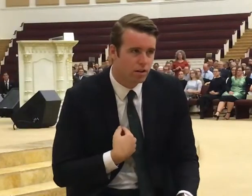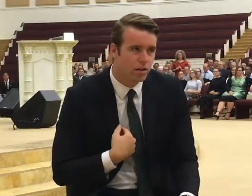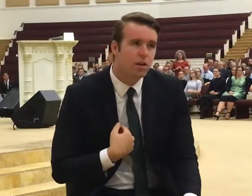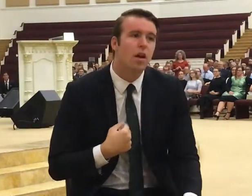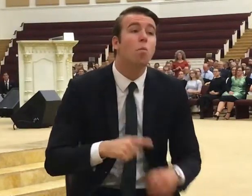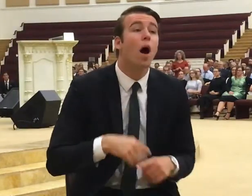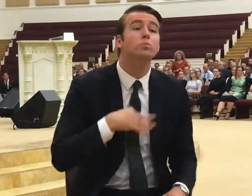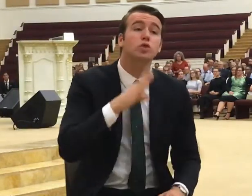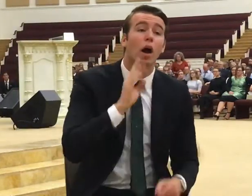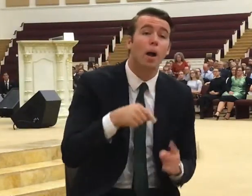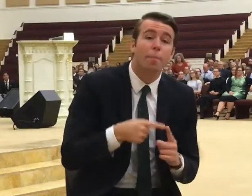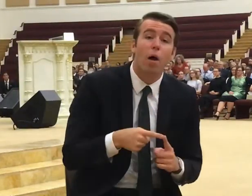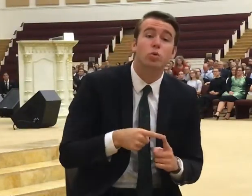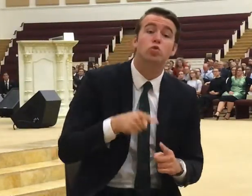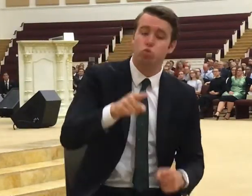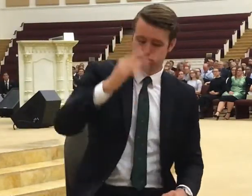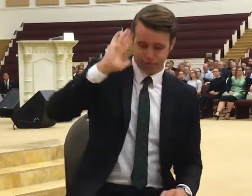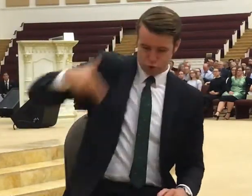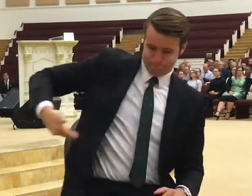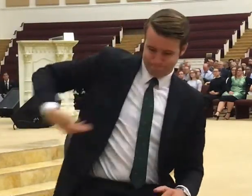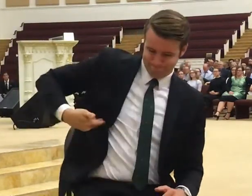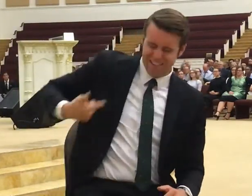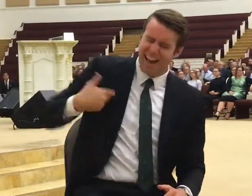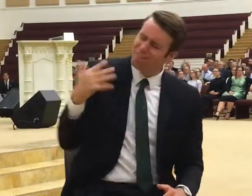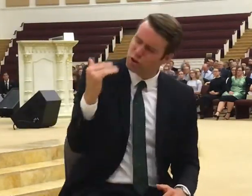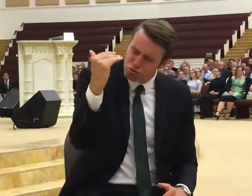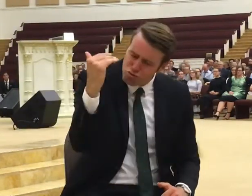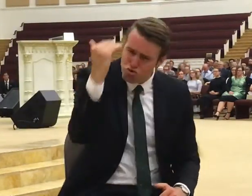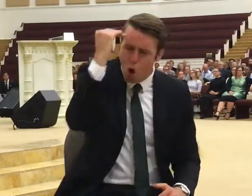But I'm talking about where you know that you know that you know.